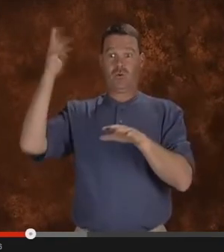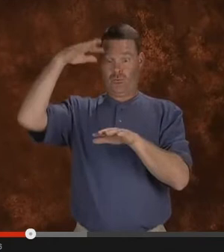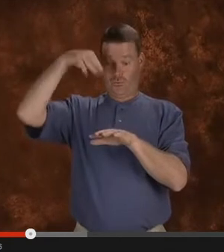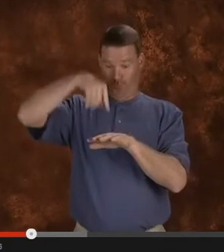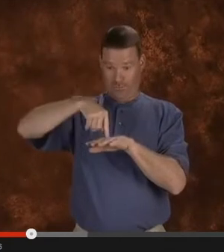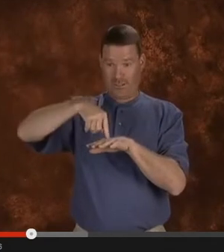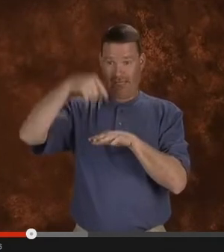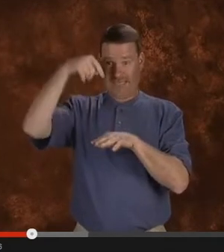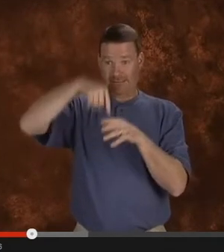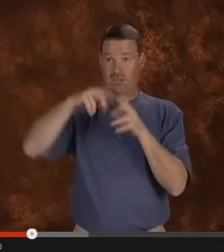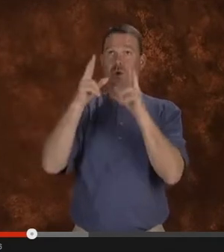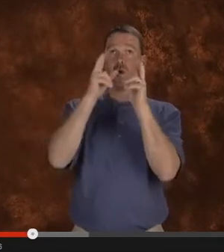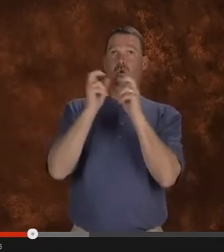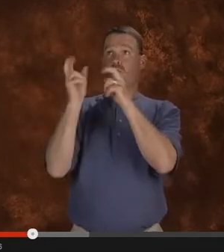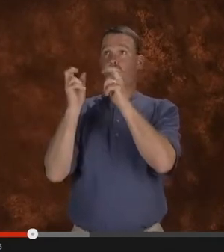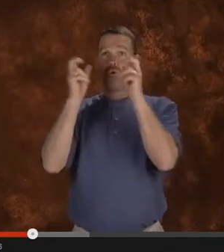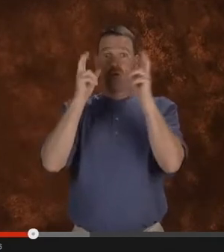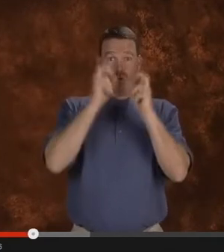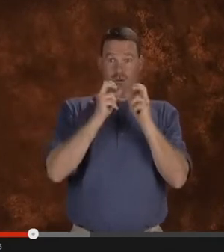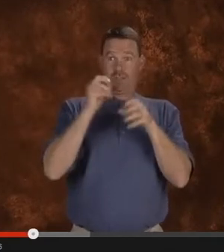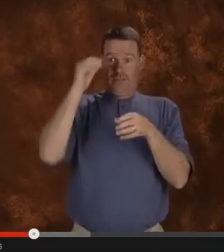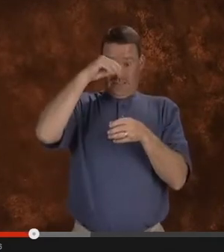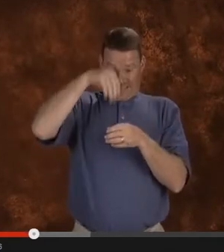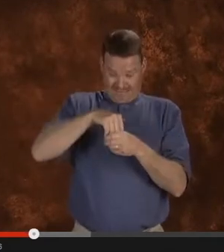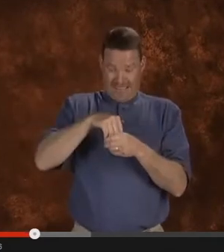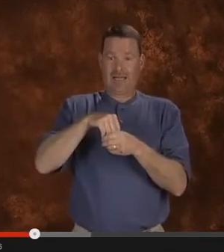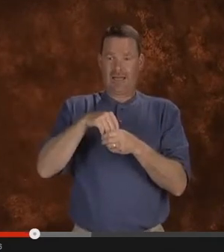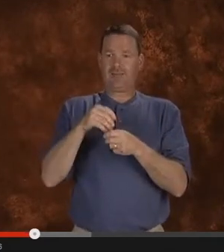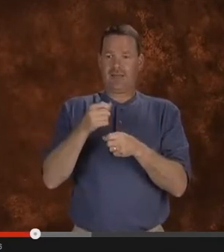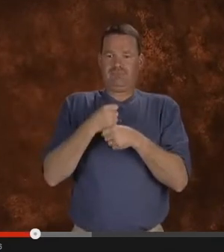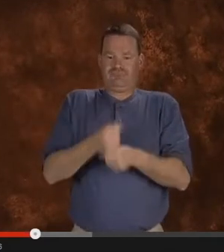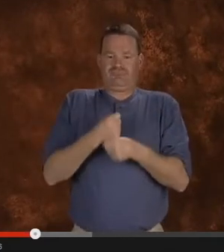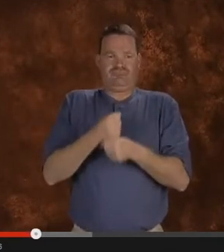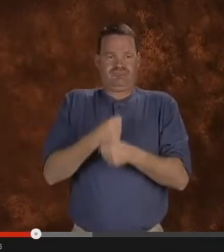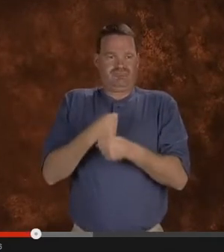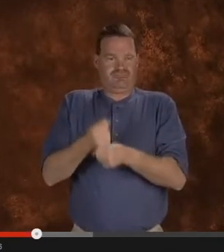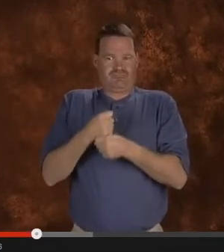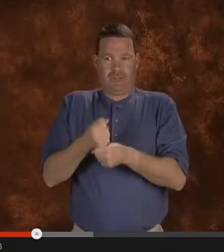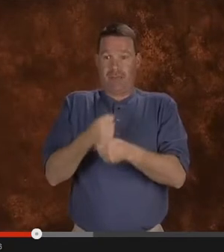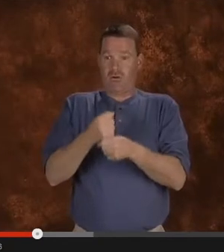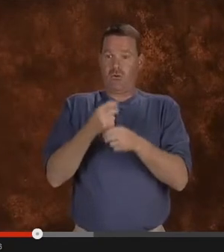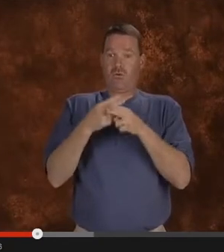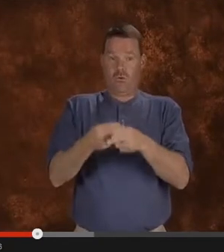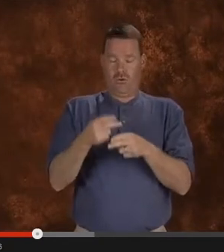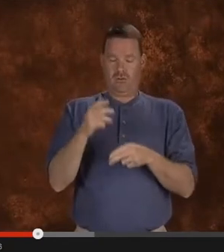CO2. The leaf absorbs all of that.